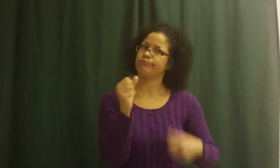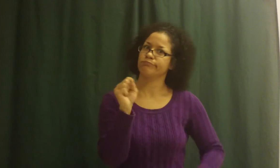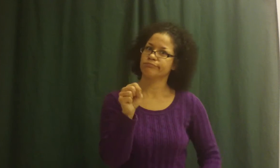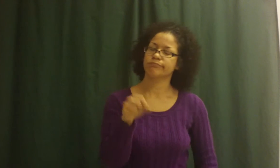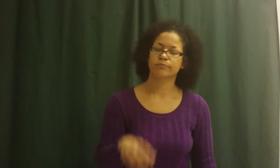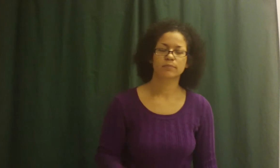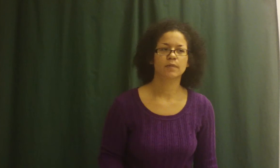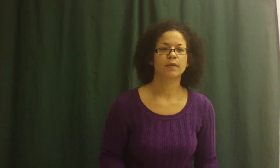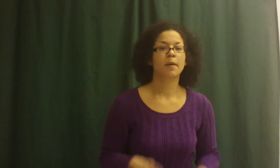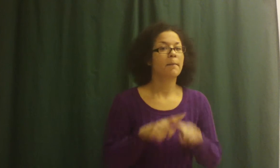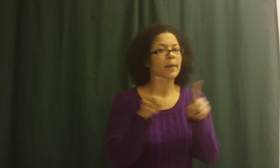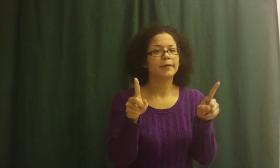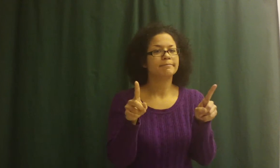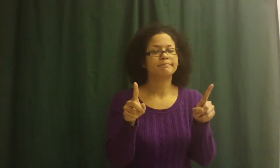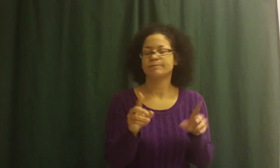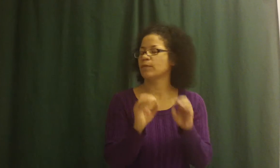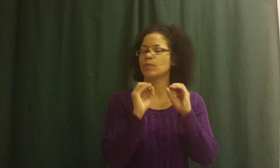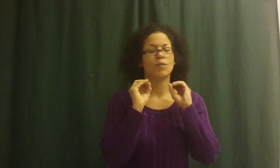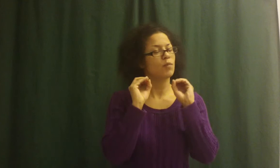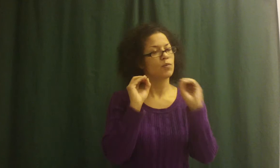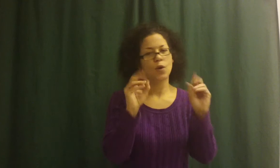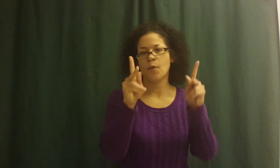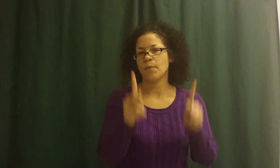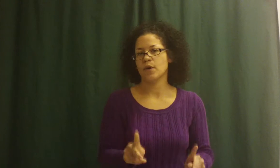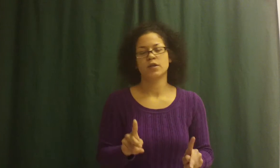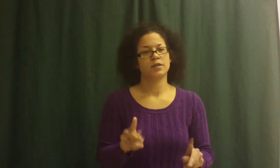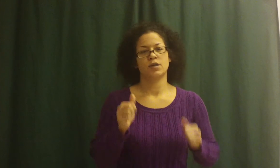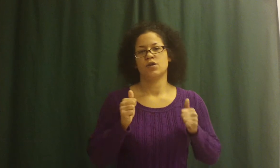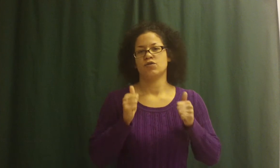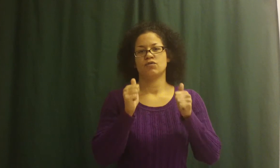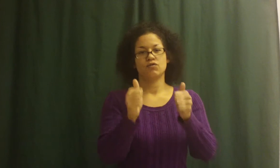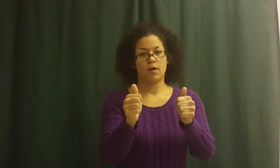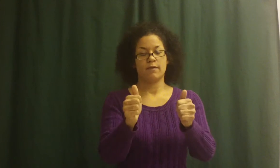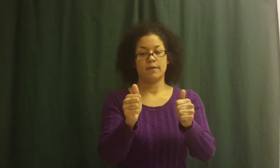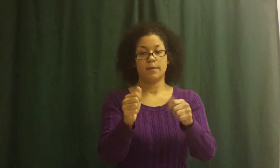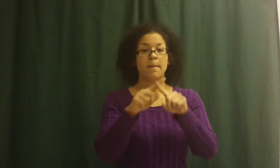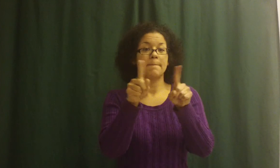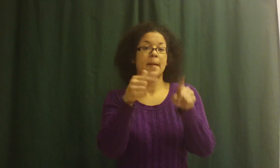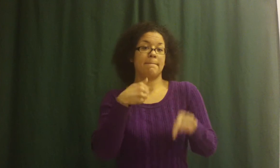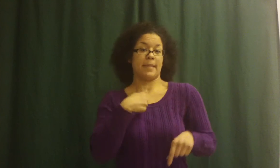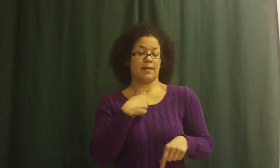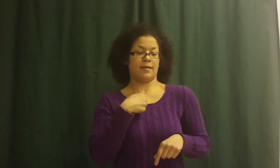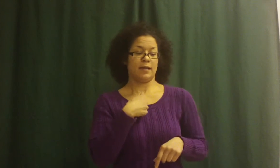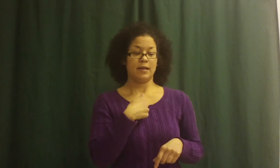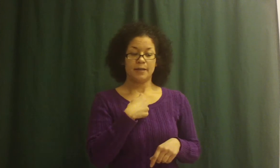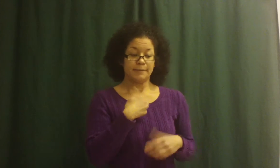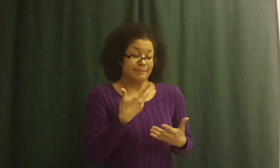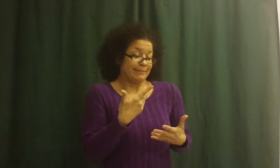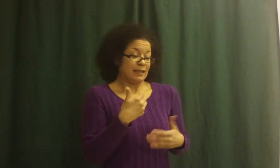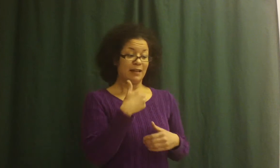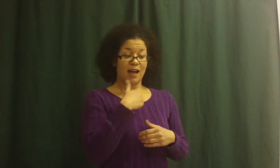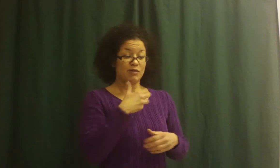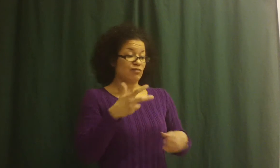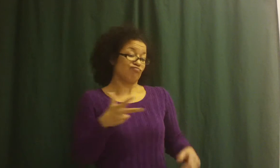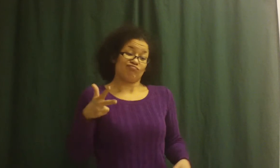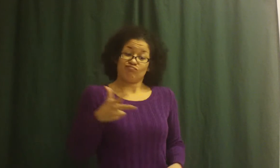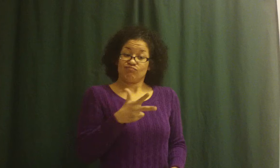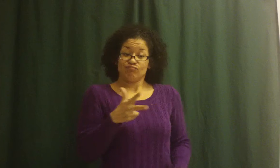aware that it's there. And I just hit a patch and lost control of the car. It's kind of